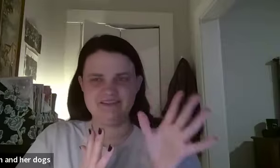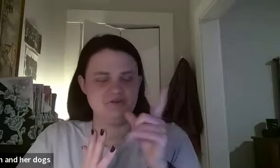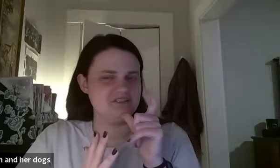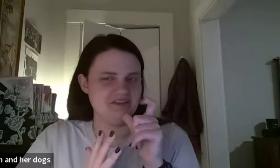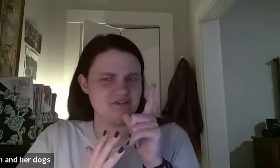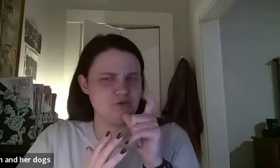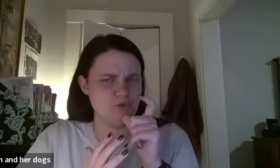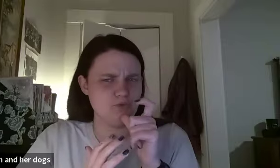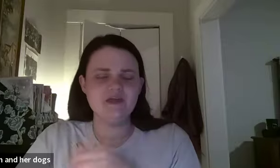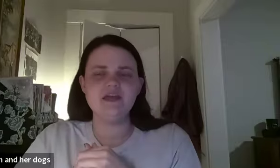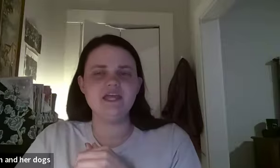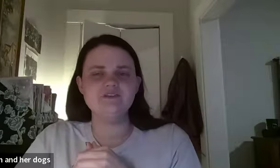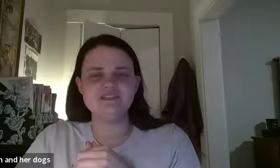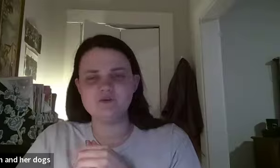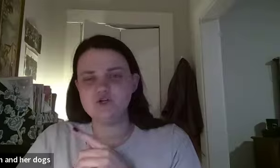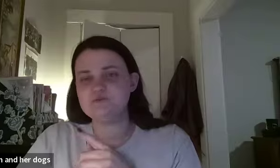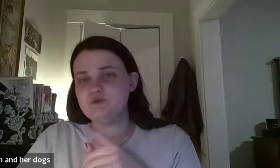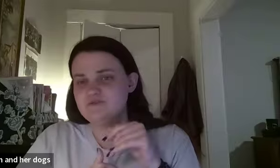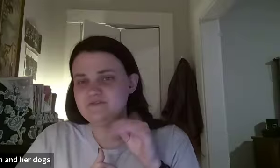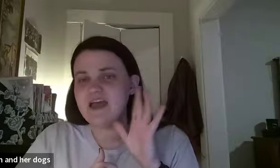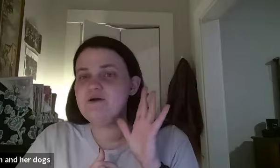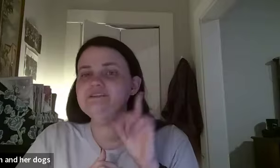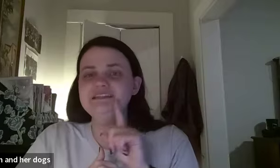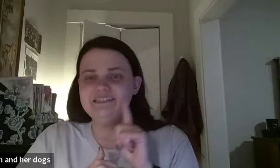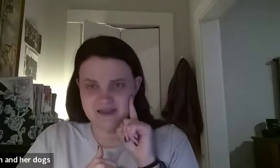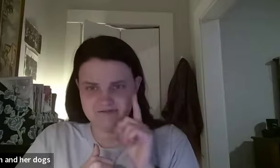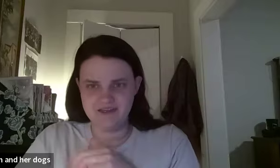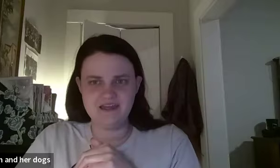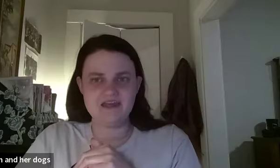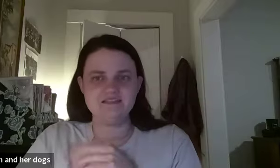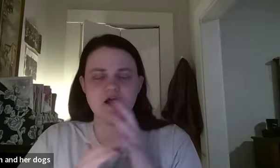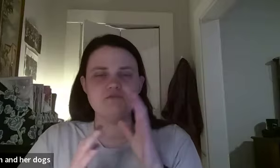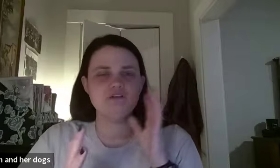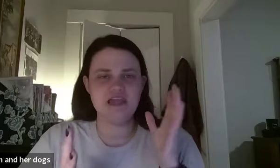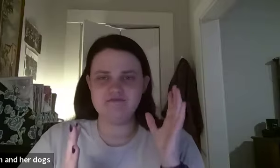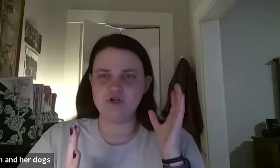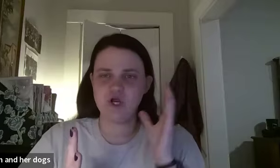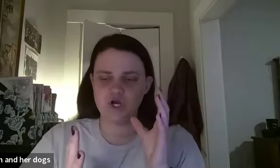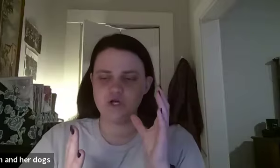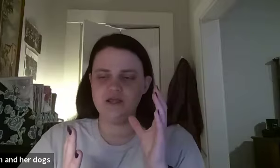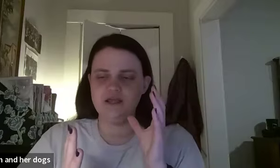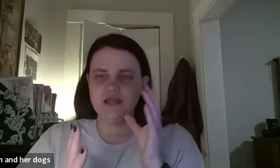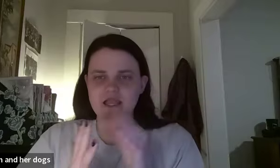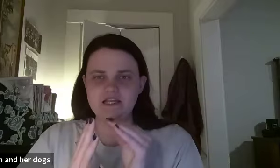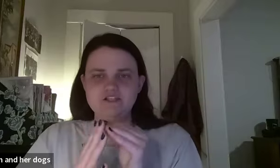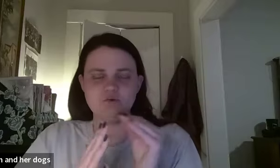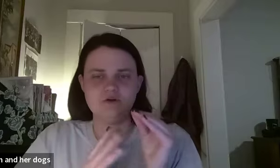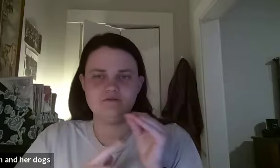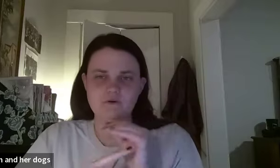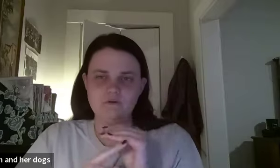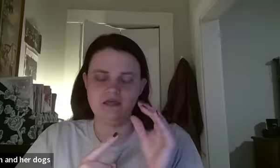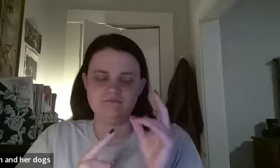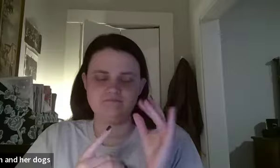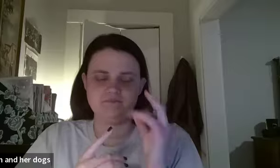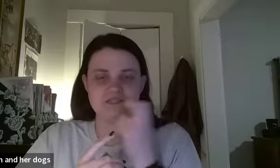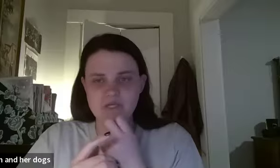seen anyone sign this who. Even someone who is profoundly deaf and has not really ever heard any sort of like